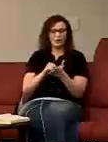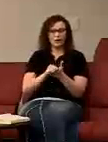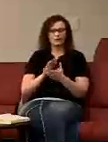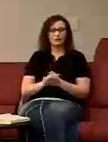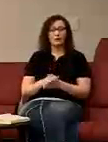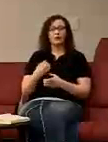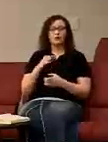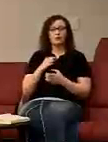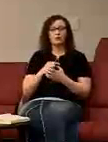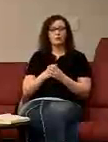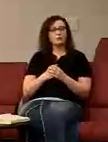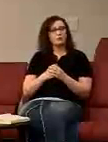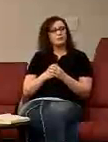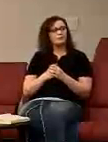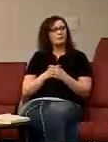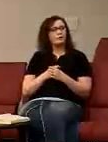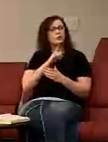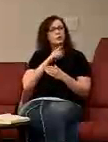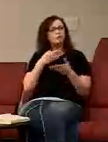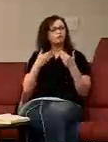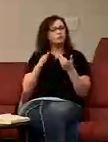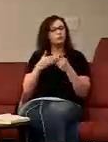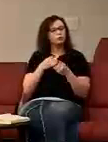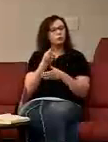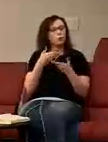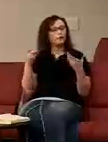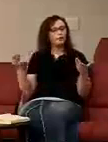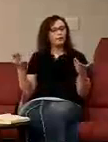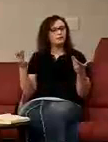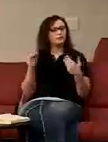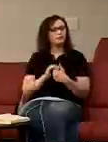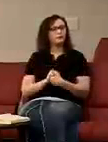can't, you know, but anyway, so one of the things, though,